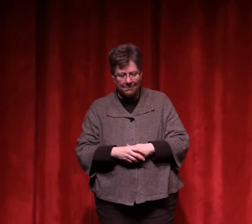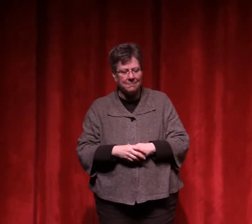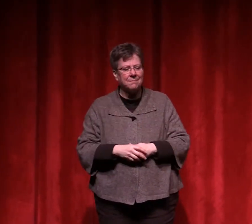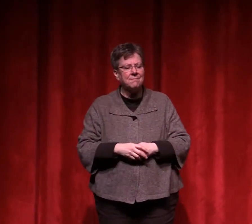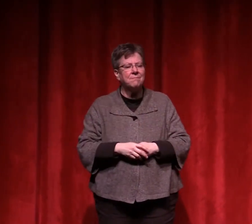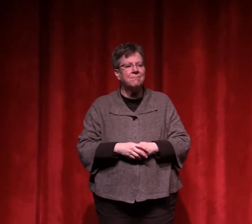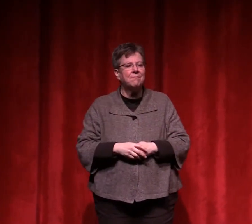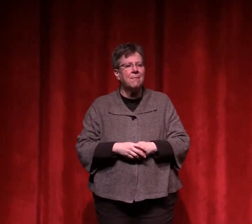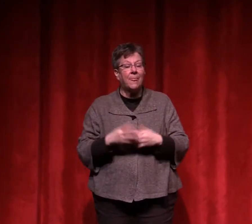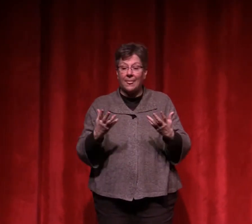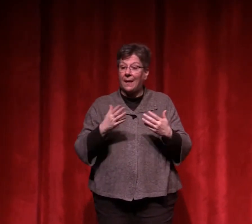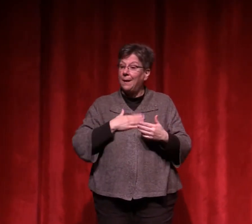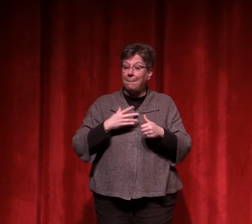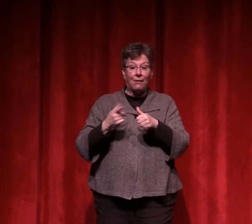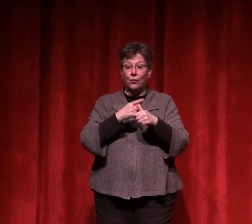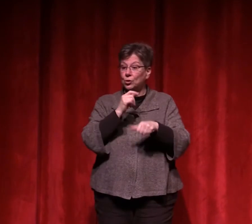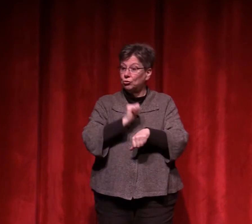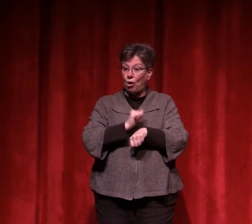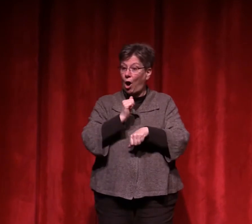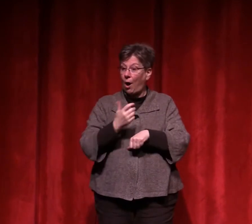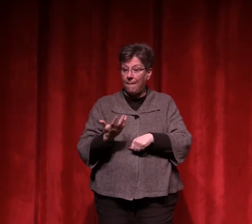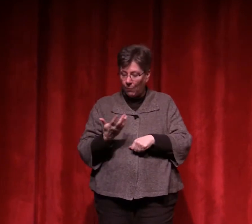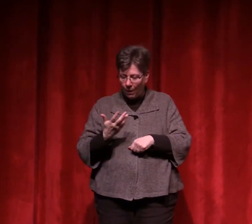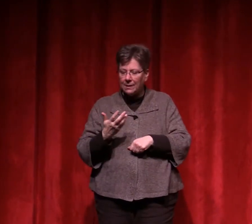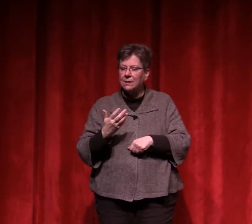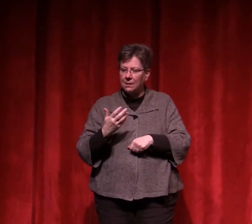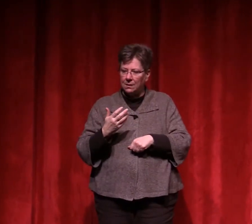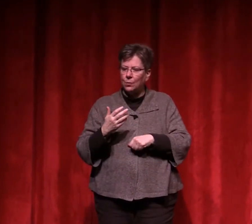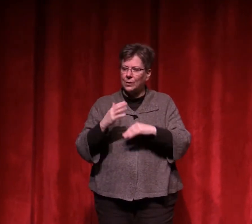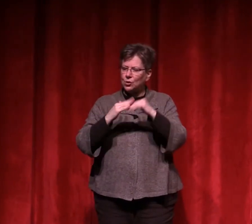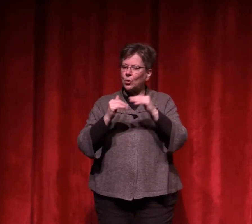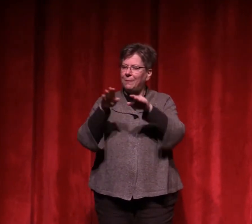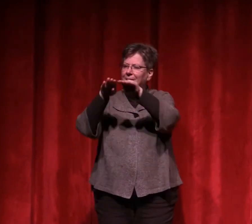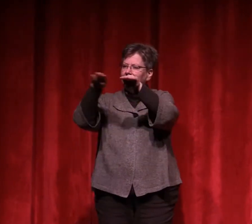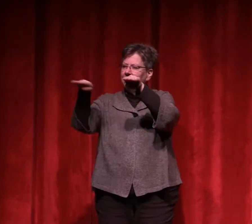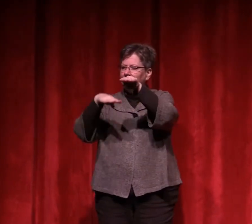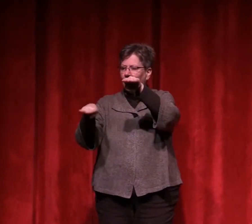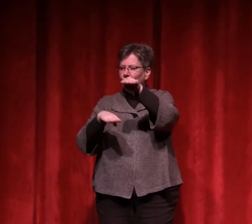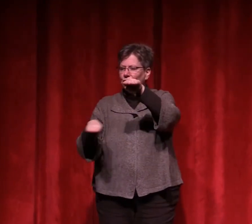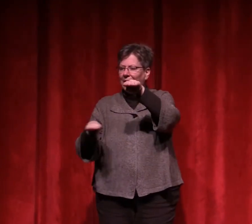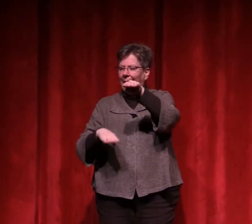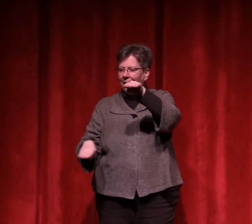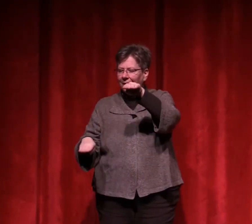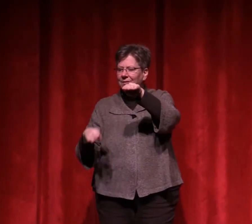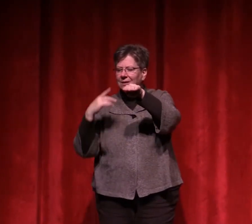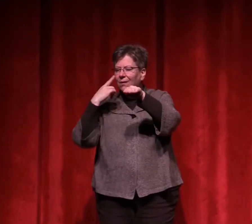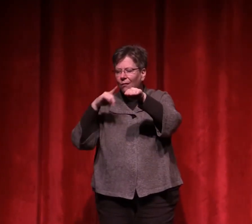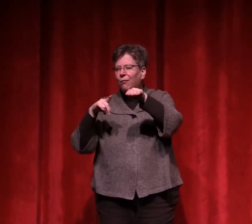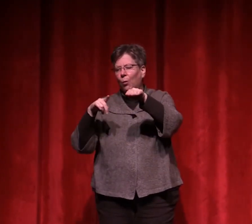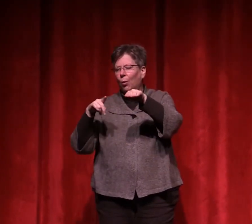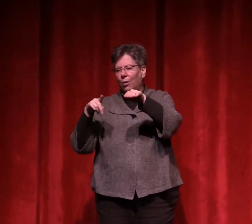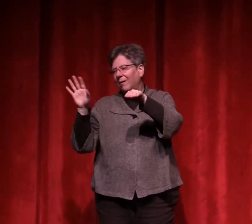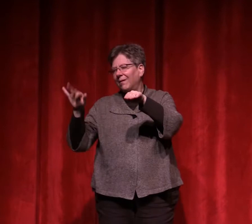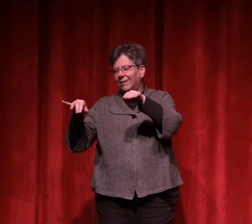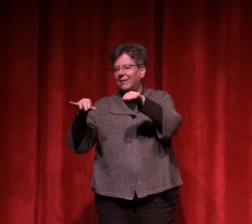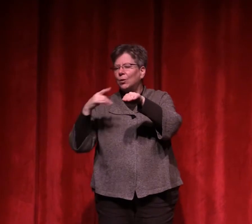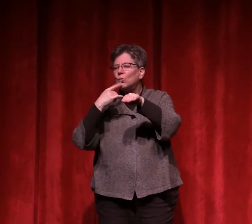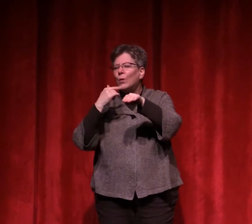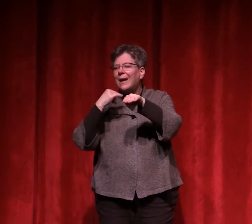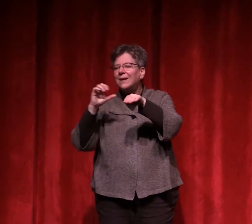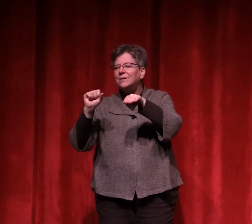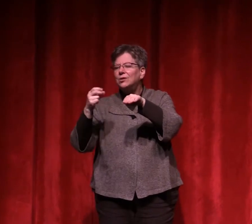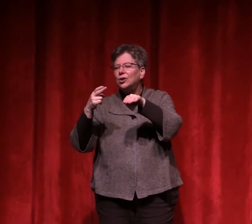With that in mind, my first job there was to build shelves for the red shed in the museum. And I thought, well, that's